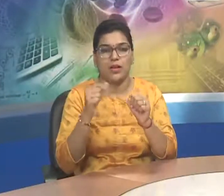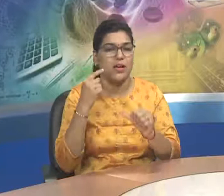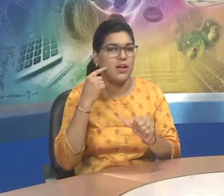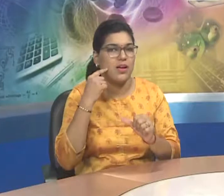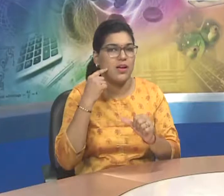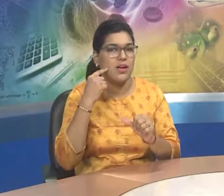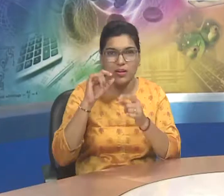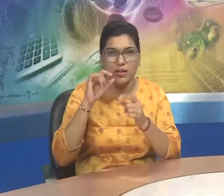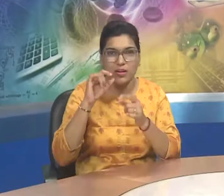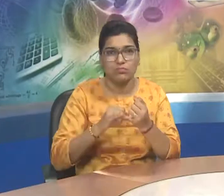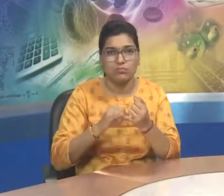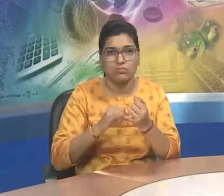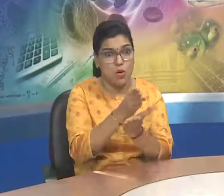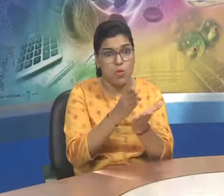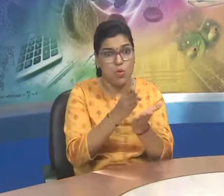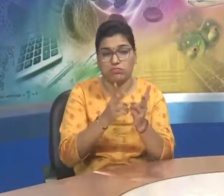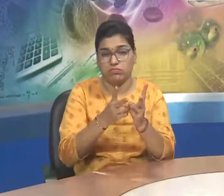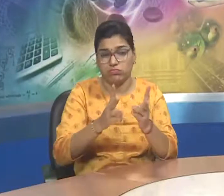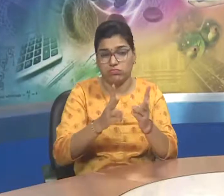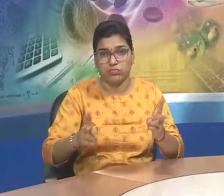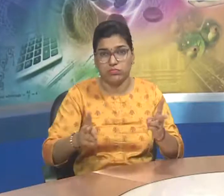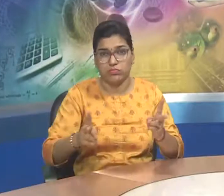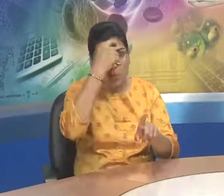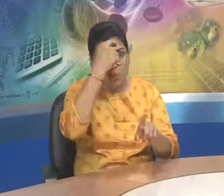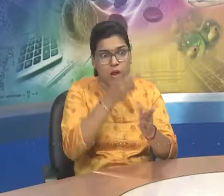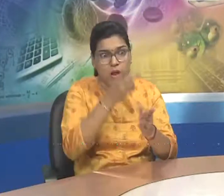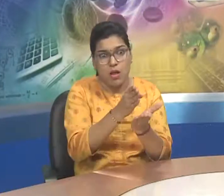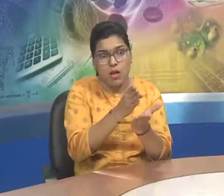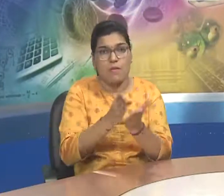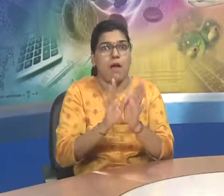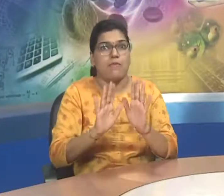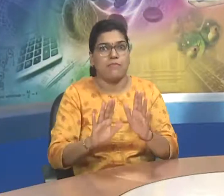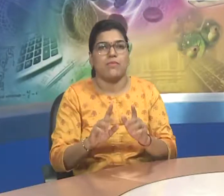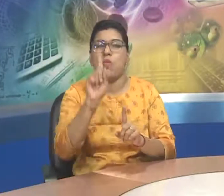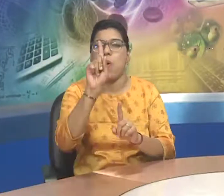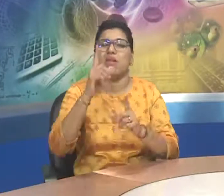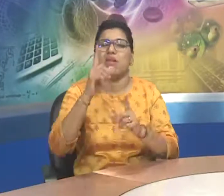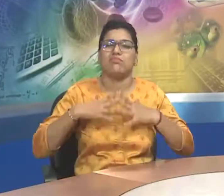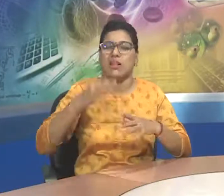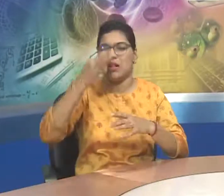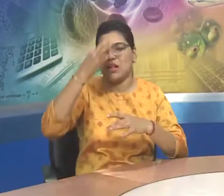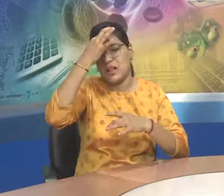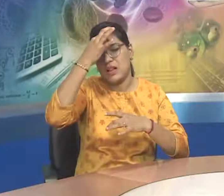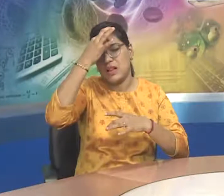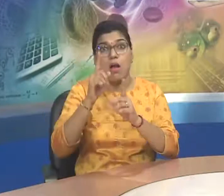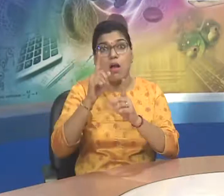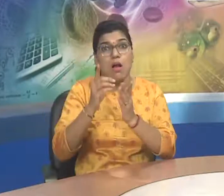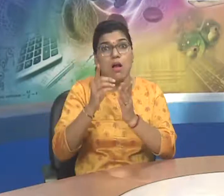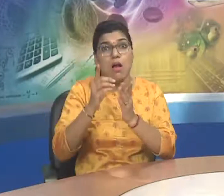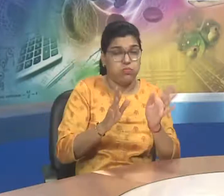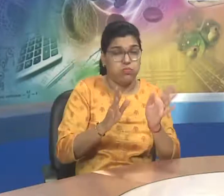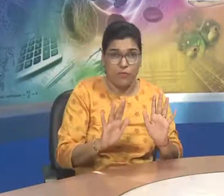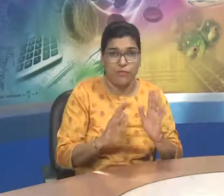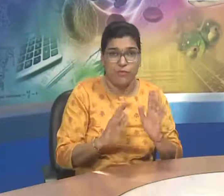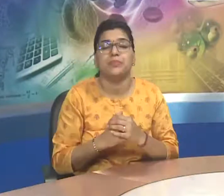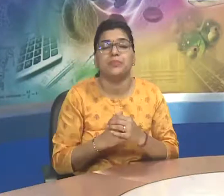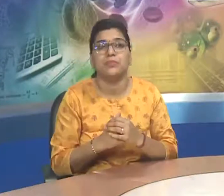This is one of the many ways AIDS education has